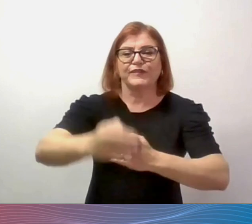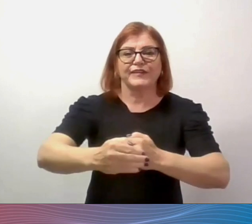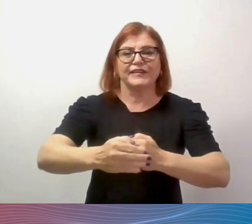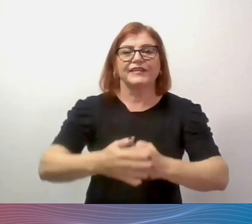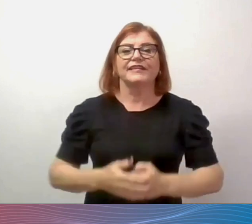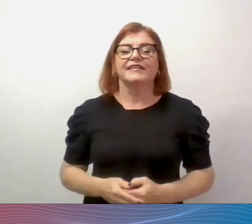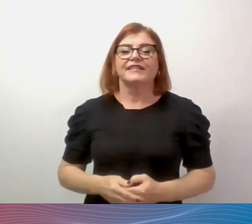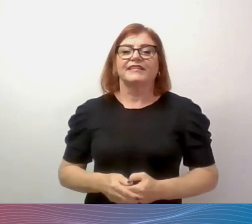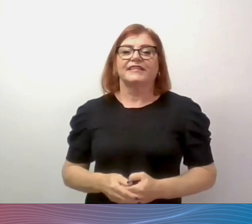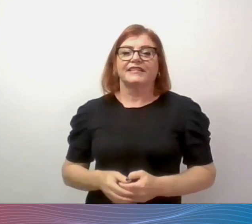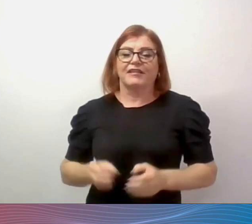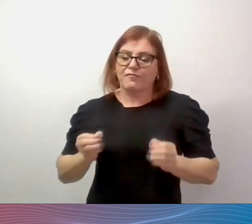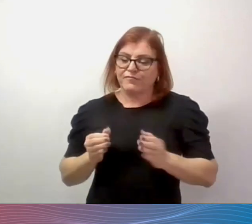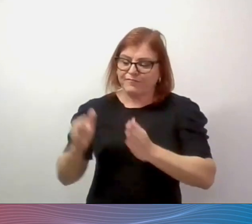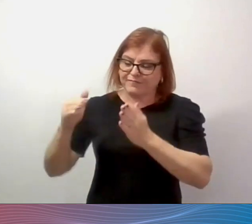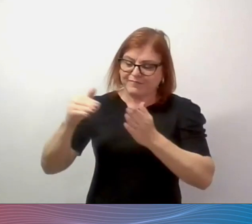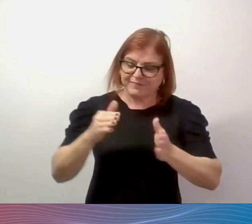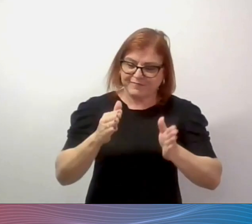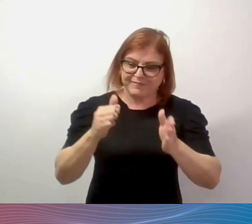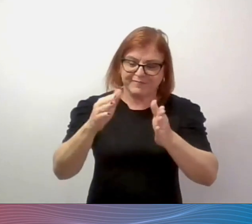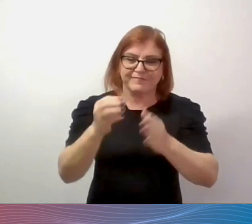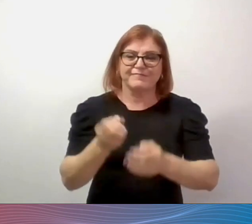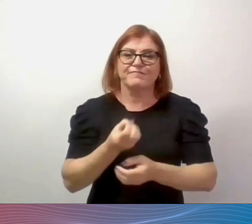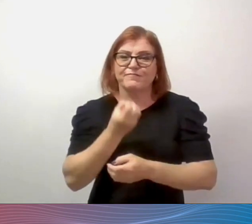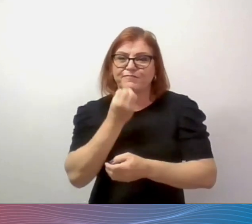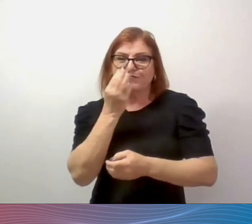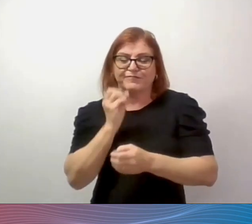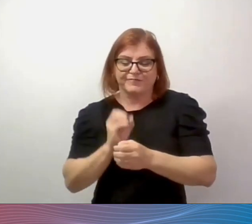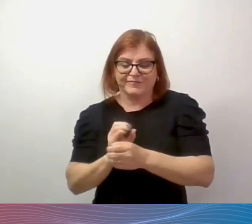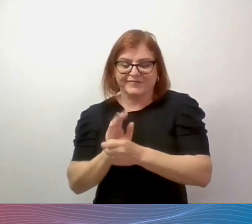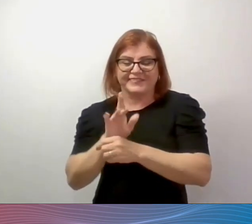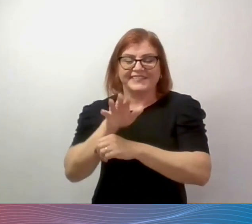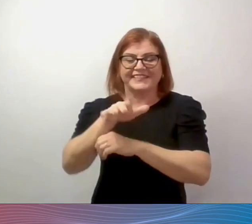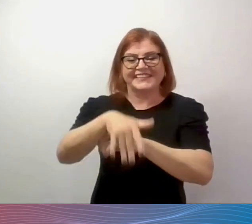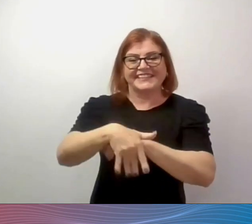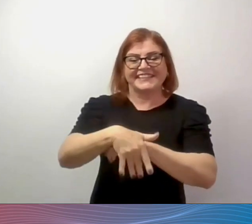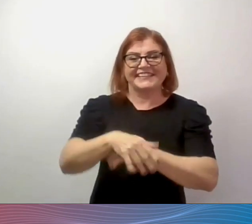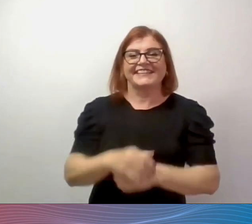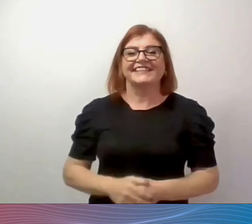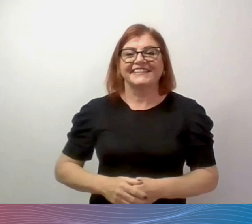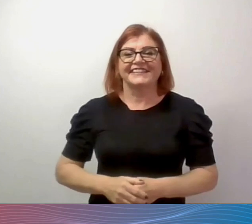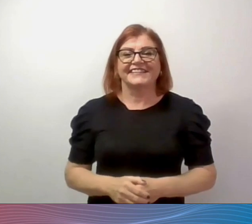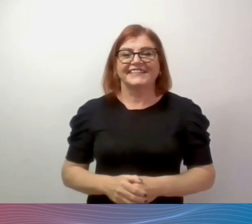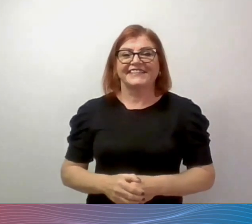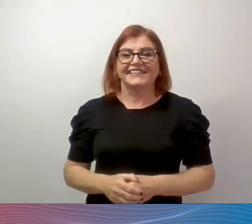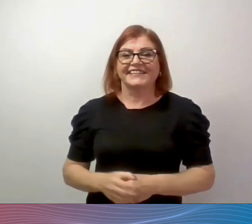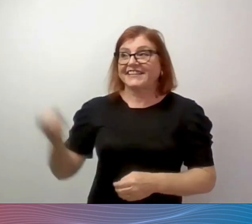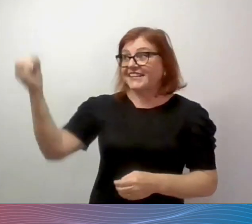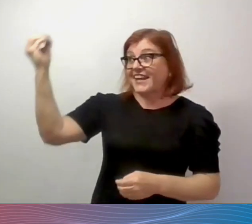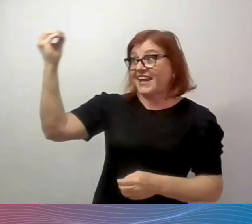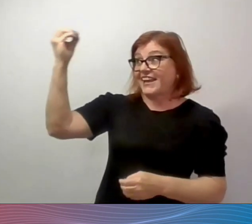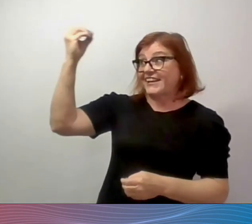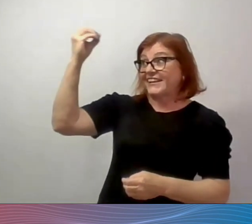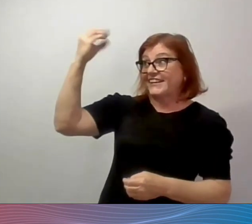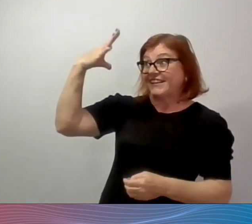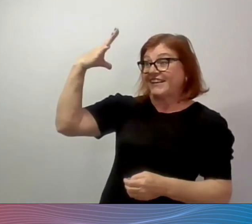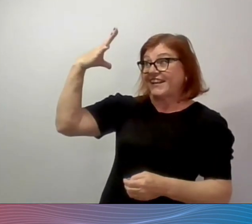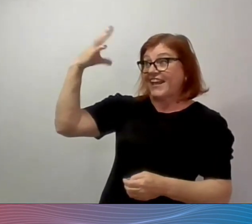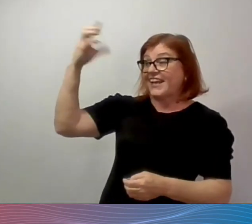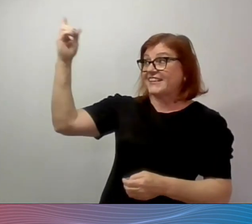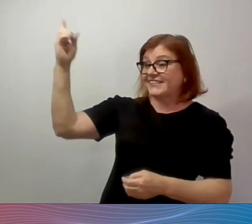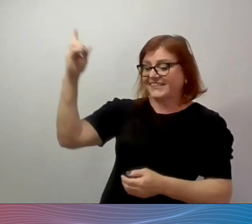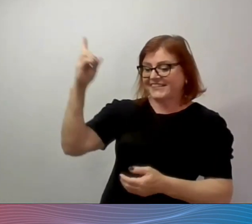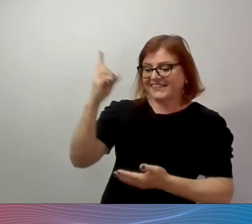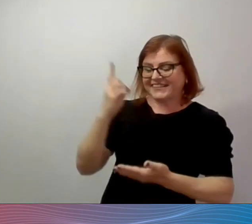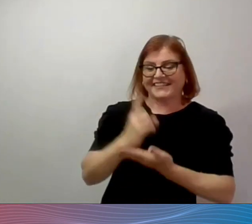Deus. Brothers, this all results of the flow of the grace of God. A graça de Deus traz Deus ele mesmo. The grace of